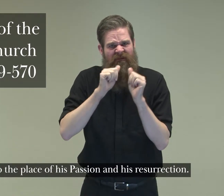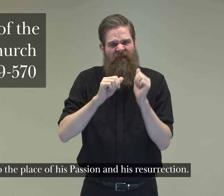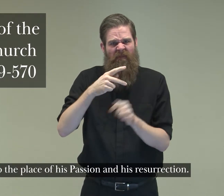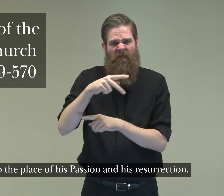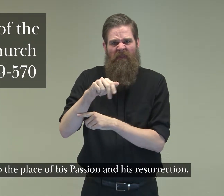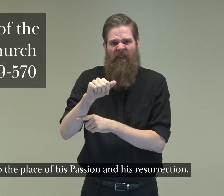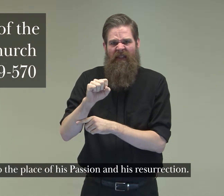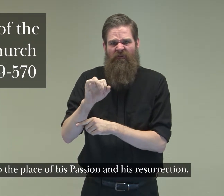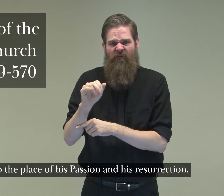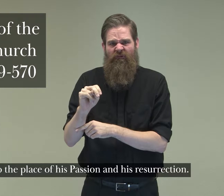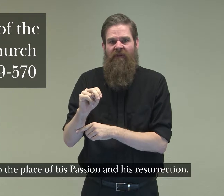resurrection.